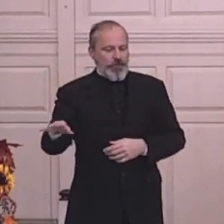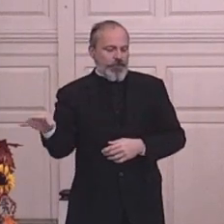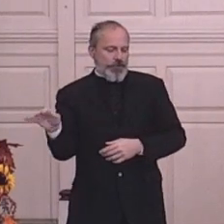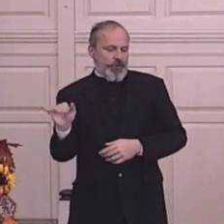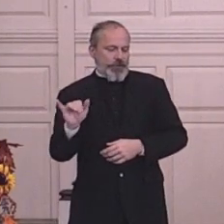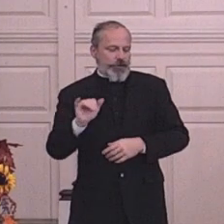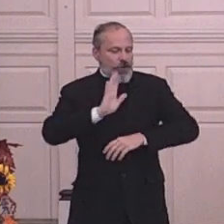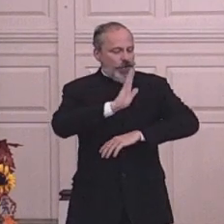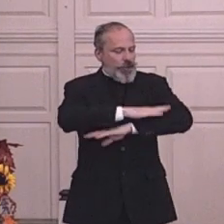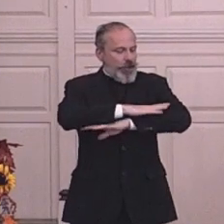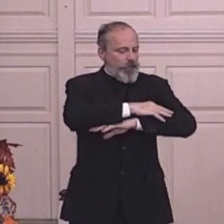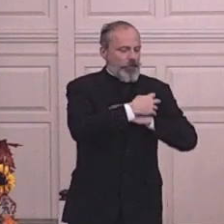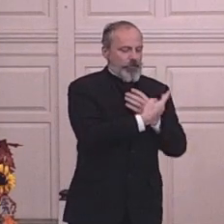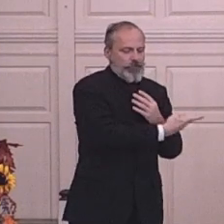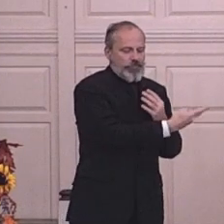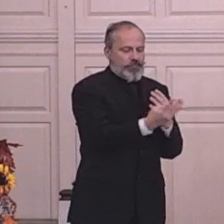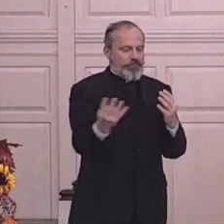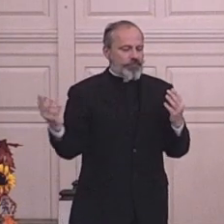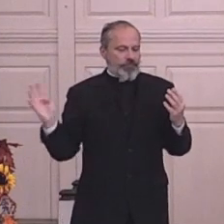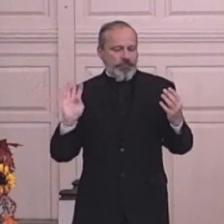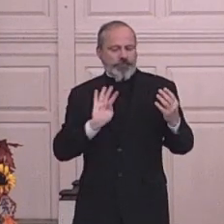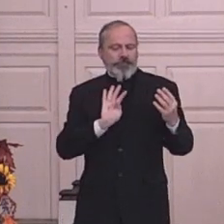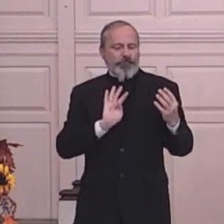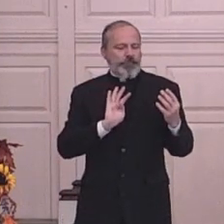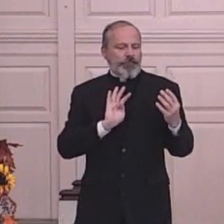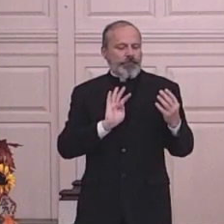your table.